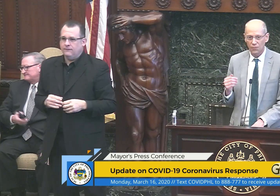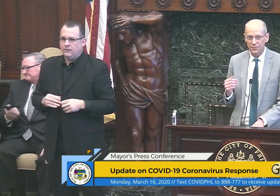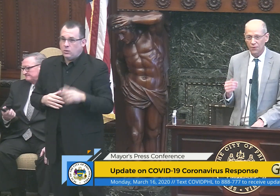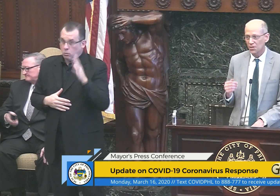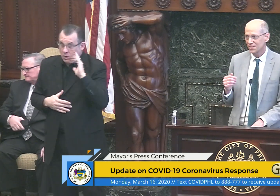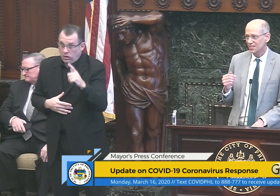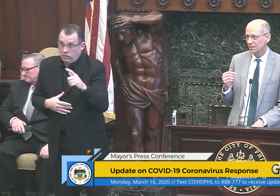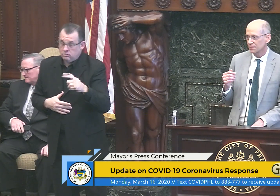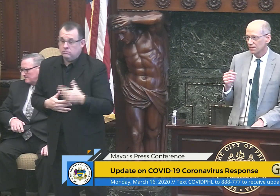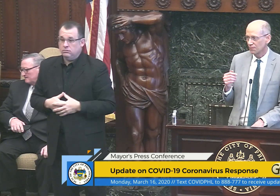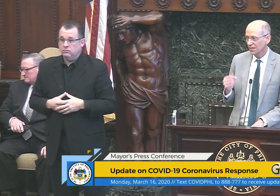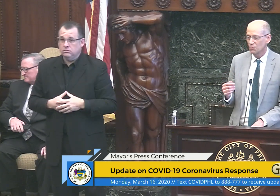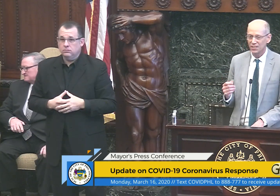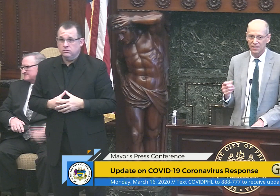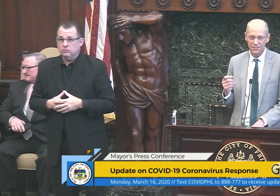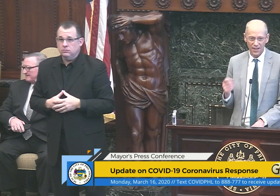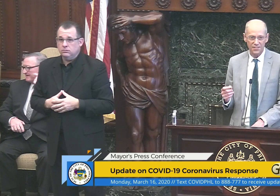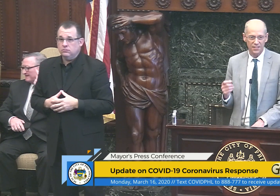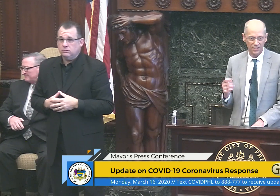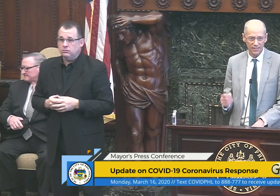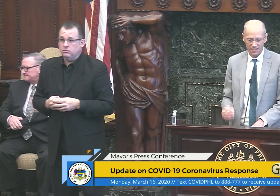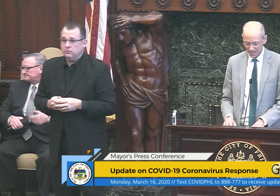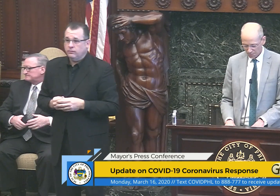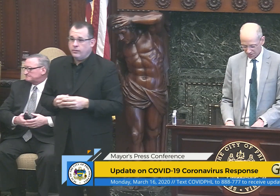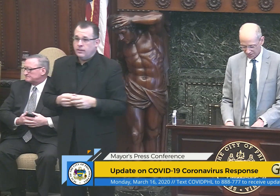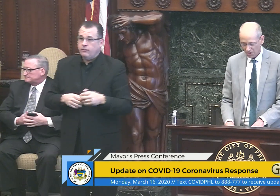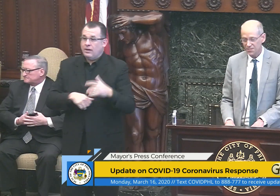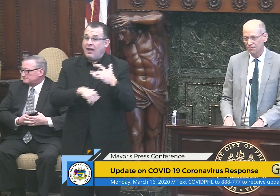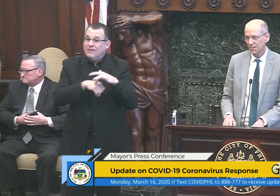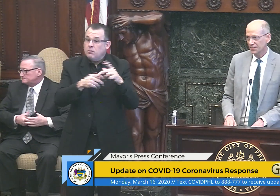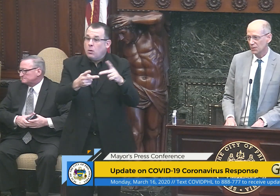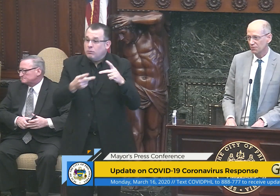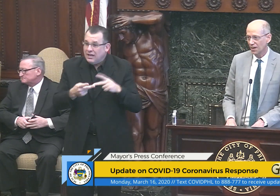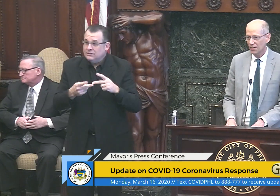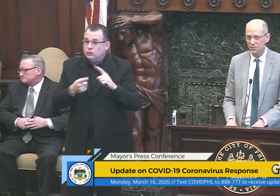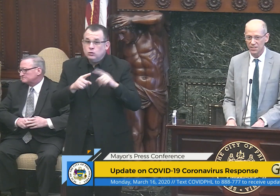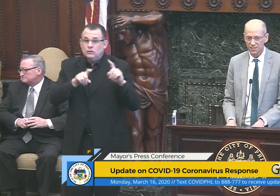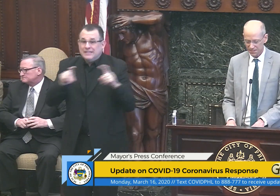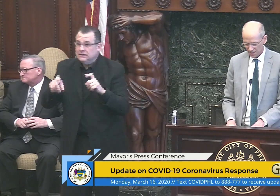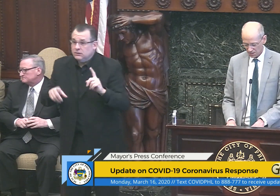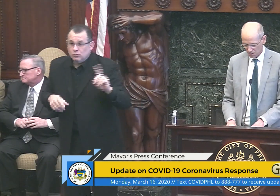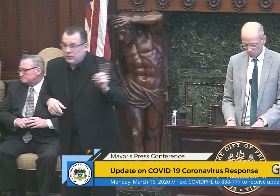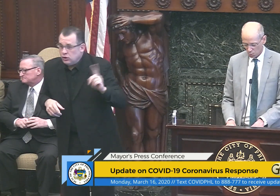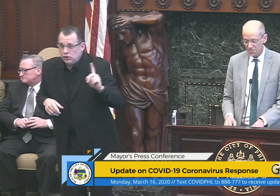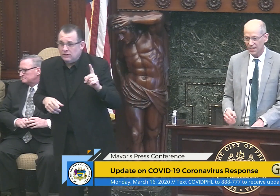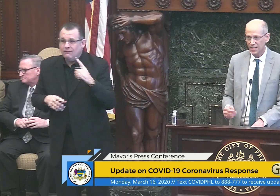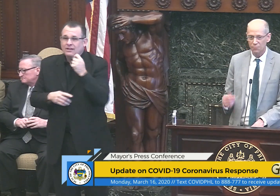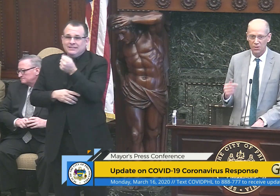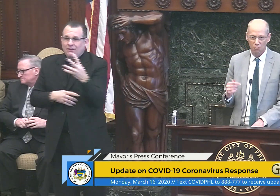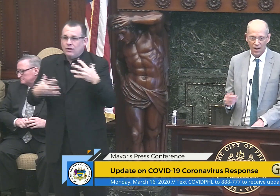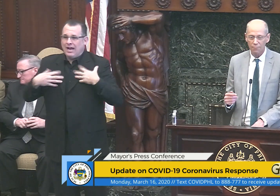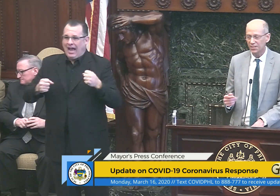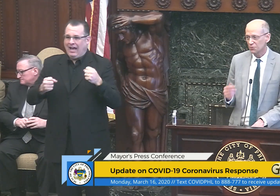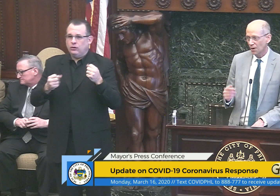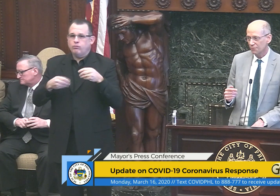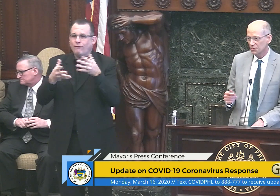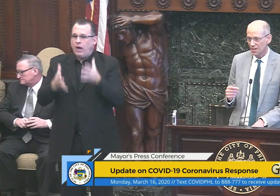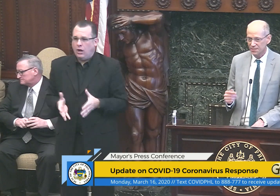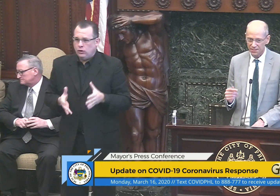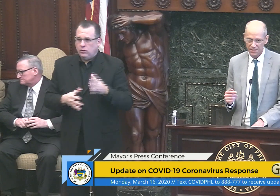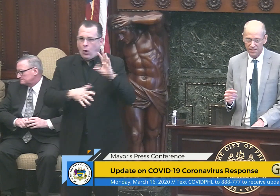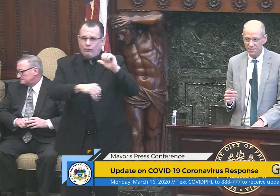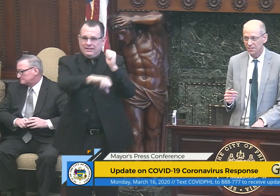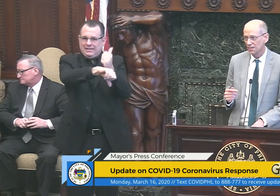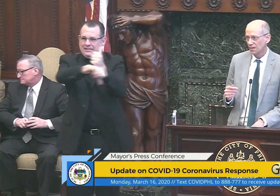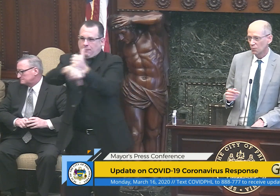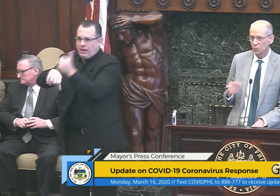Now, as far as the availability of sites to collect the sample, there are several healthcare providers in the city who are setting up rapid and drive-through